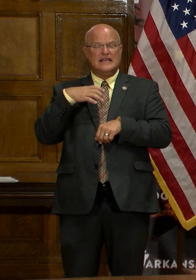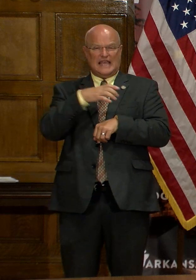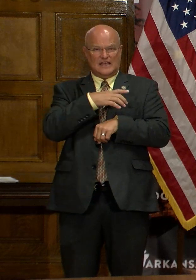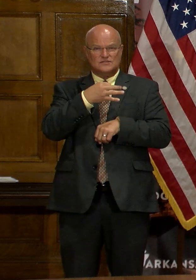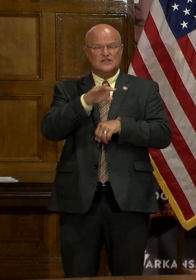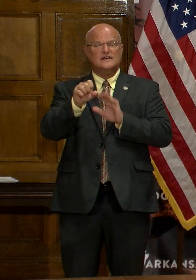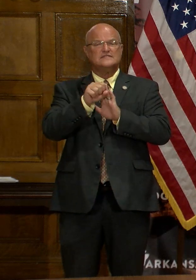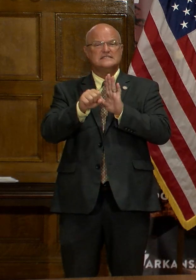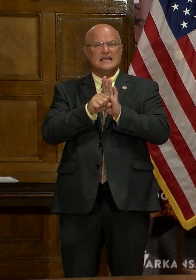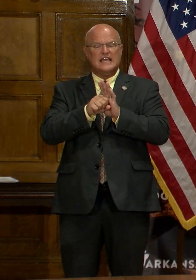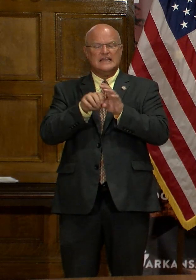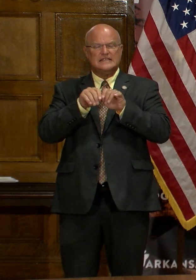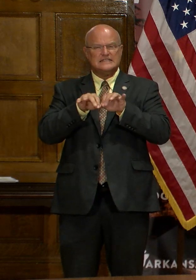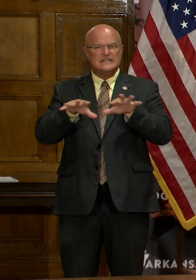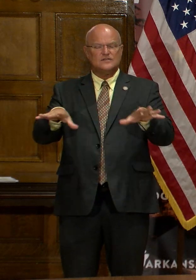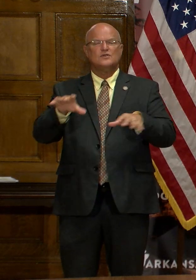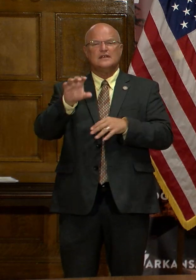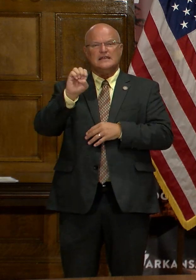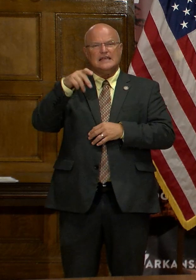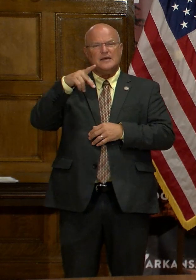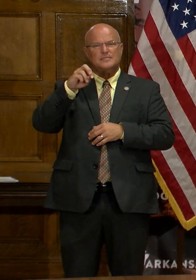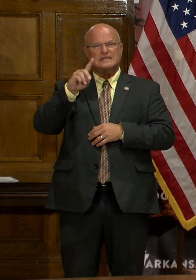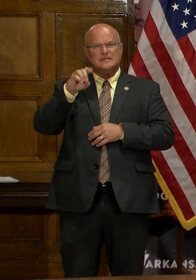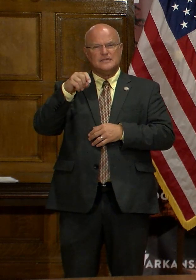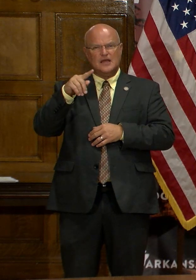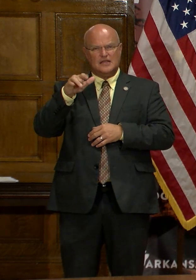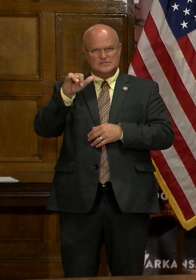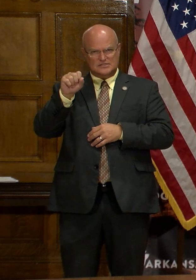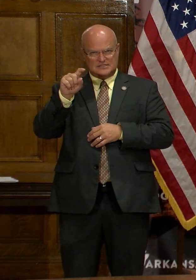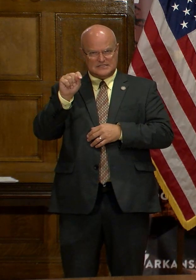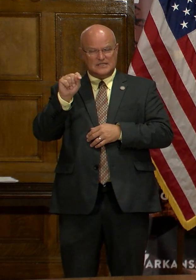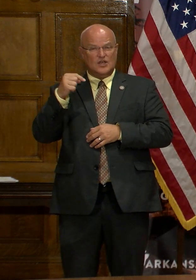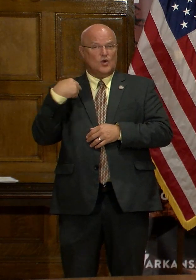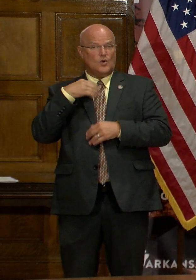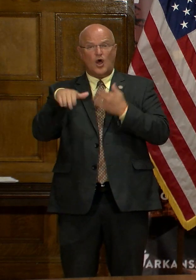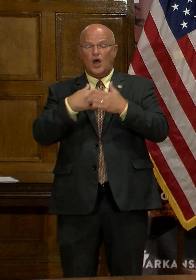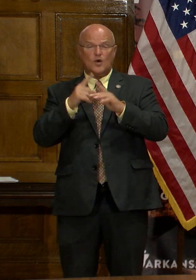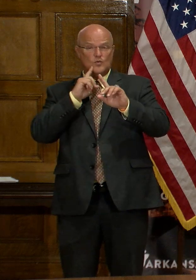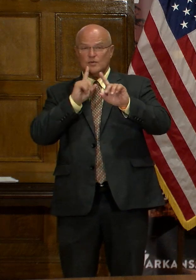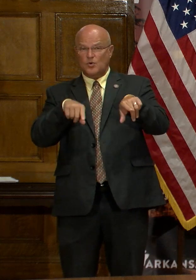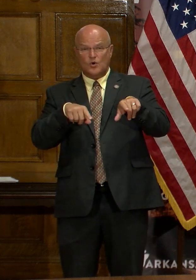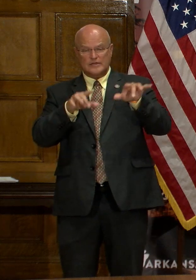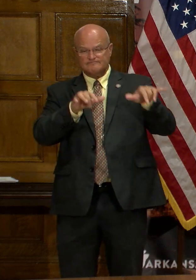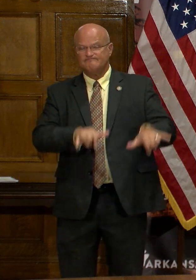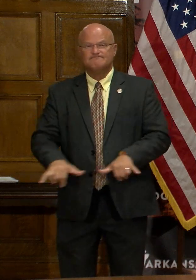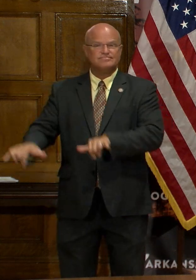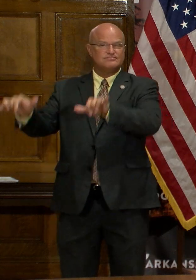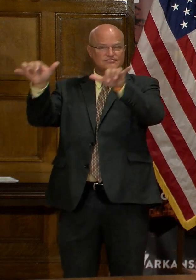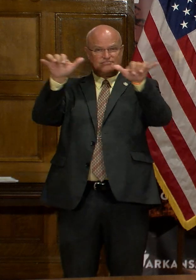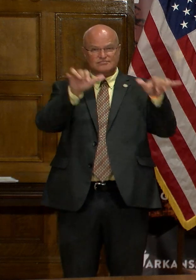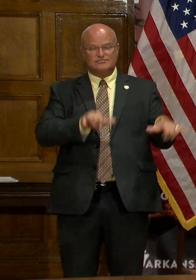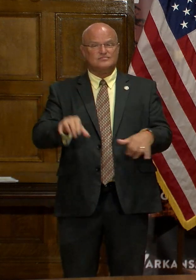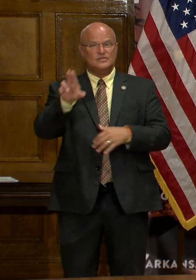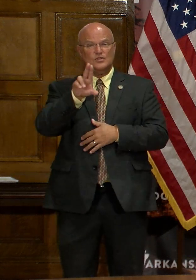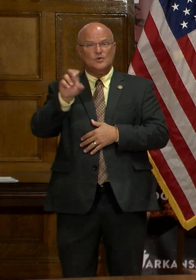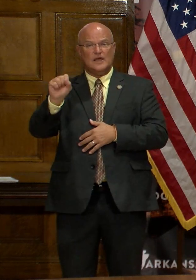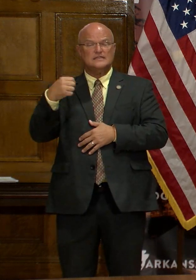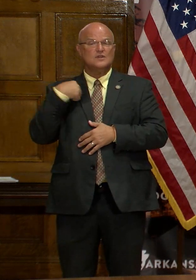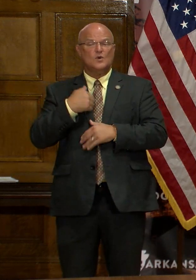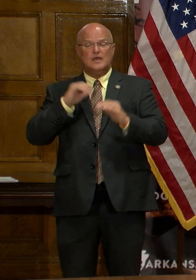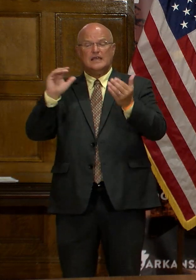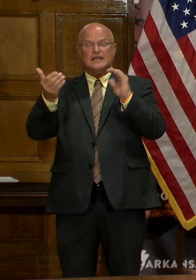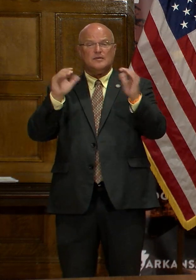and Territorial Epidemiologists. All states follow this so that we're all reporting in the same consistent way and we can